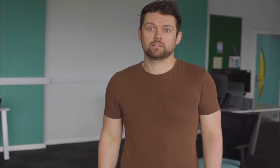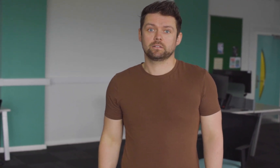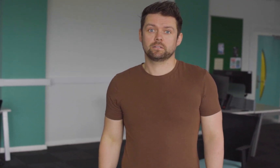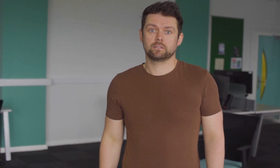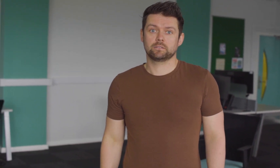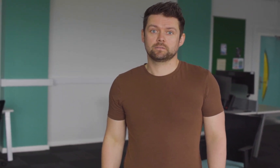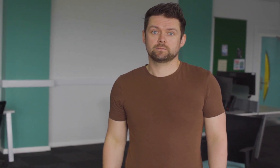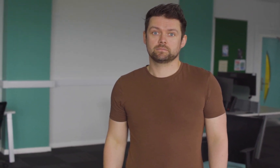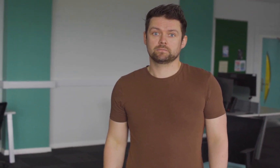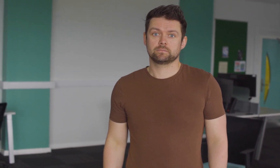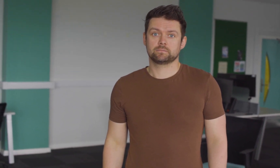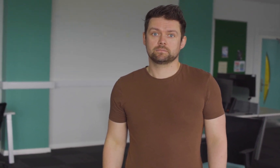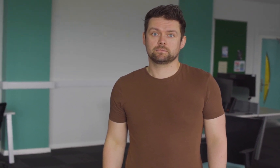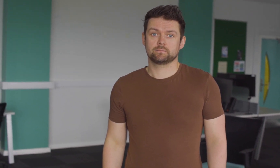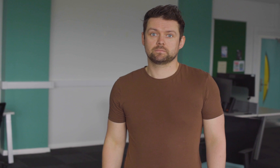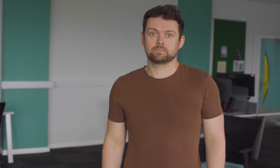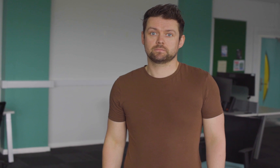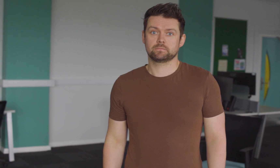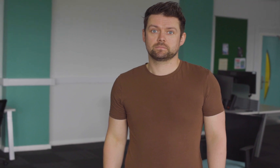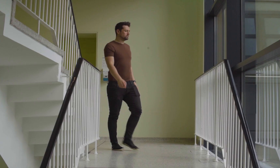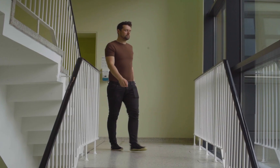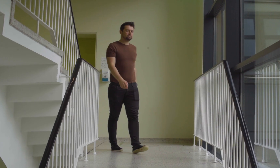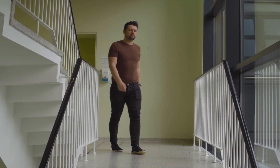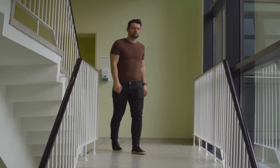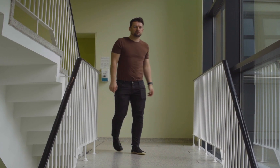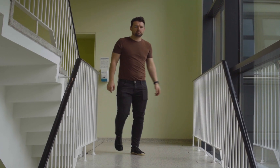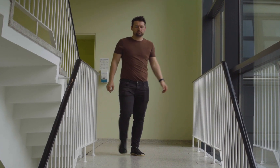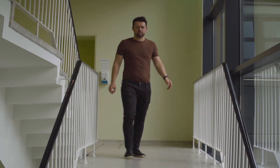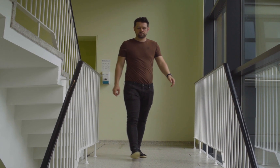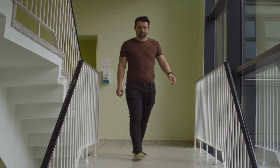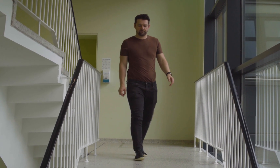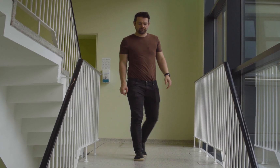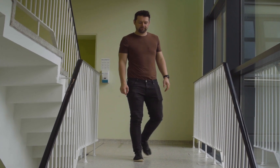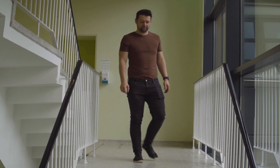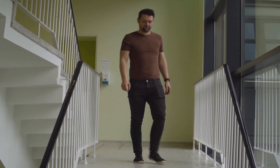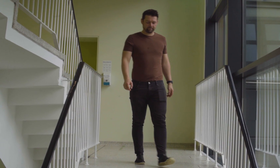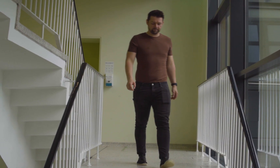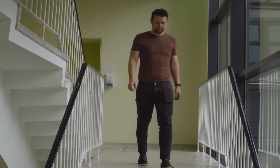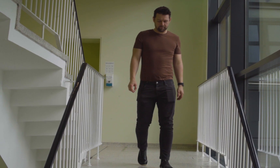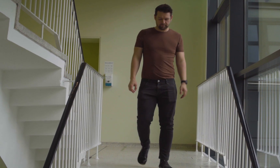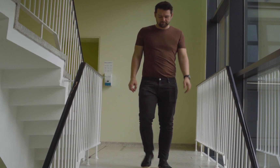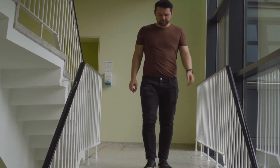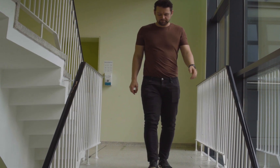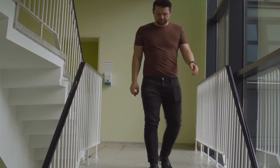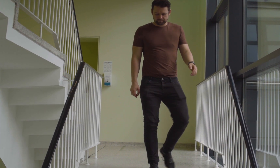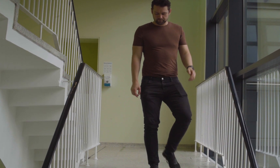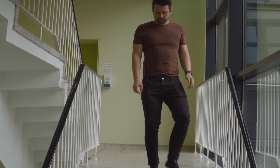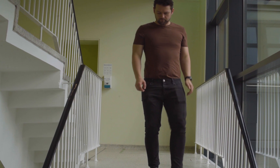person says, I have been through this experience, I would voice, I have been through this experience. And